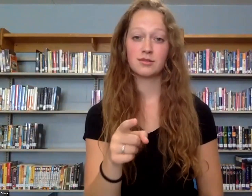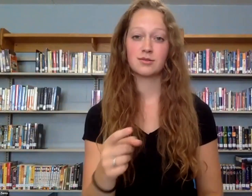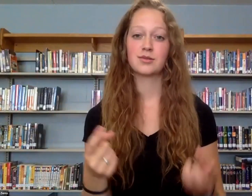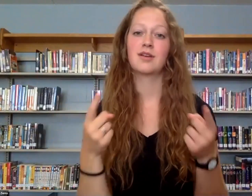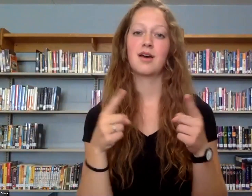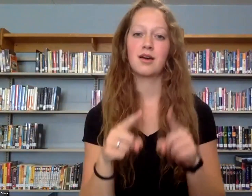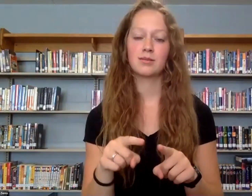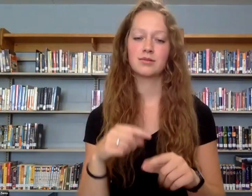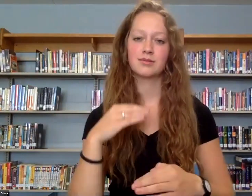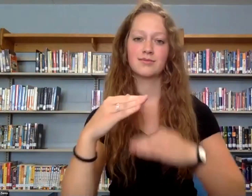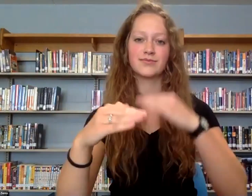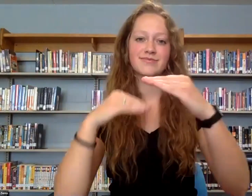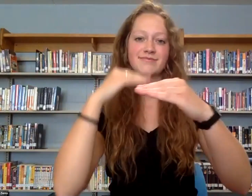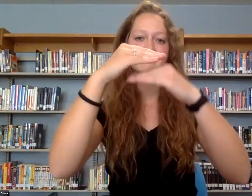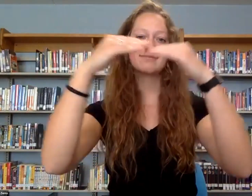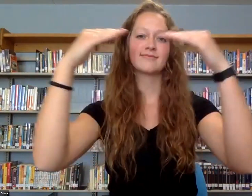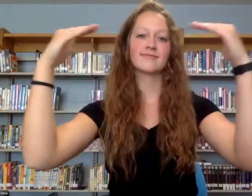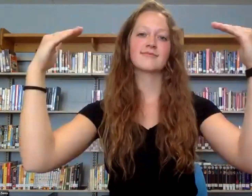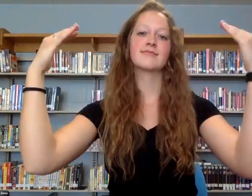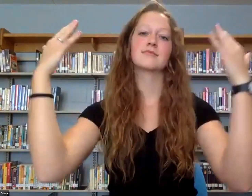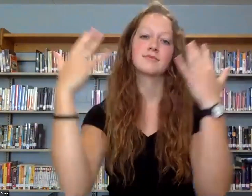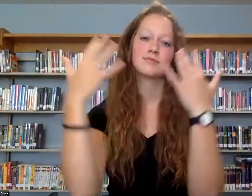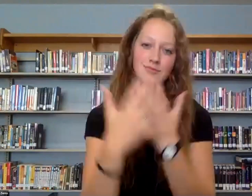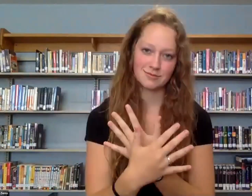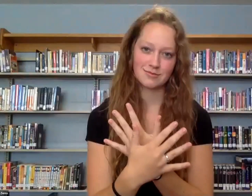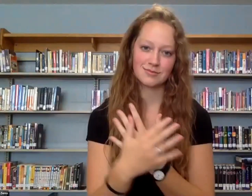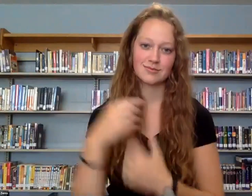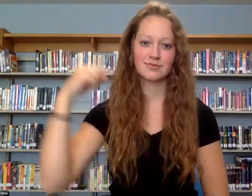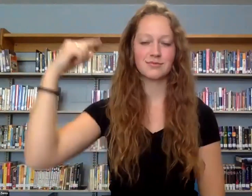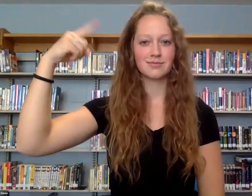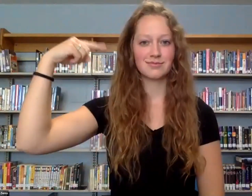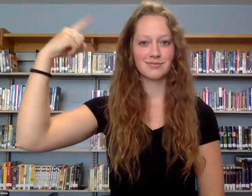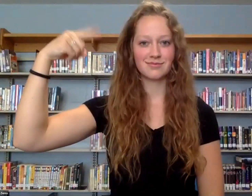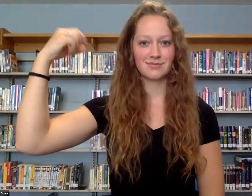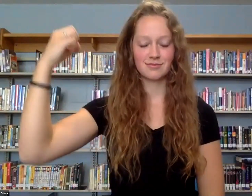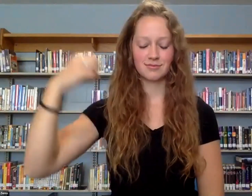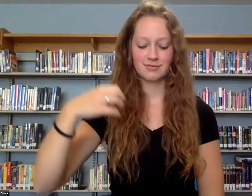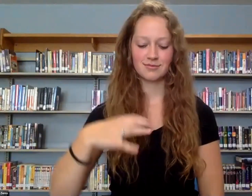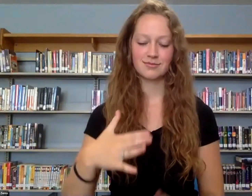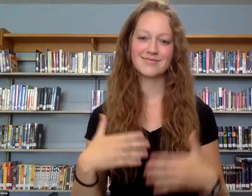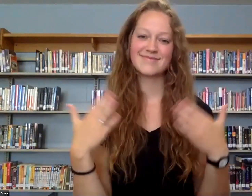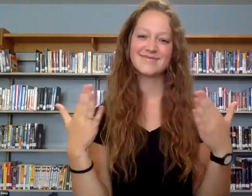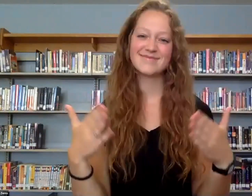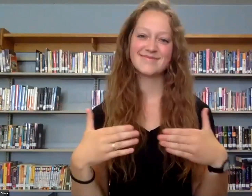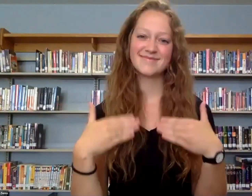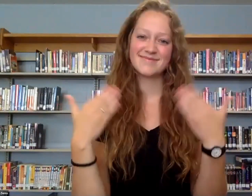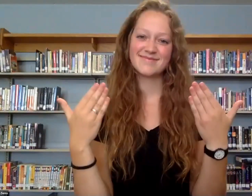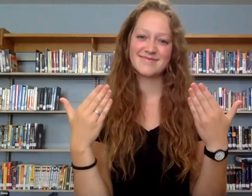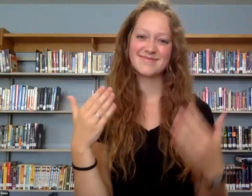You make me happy when skies are gray. You